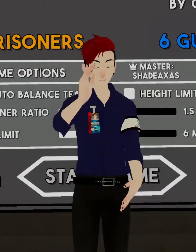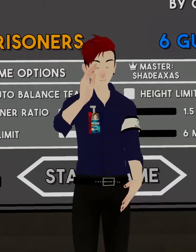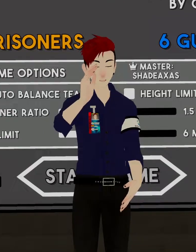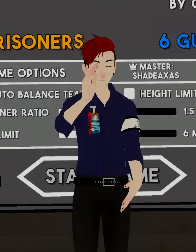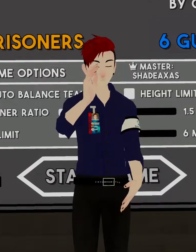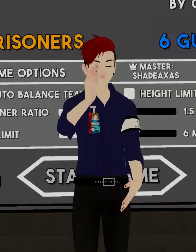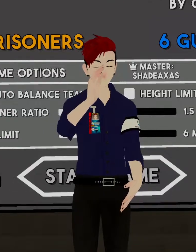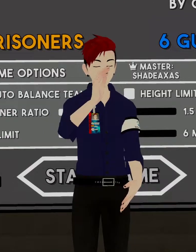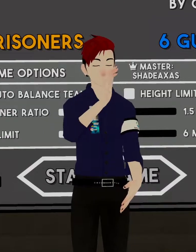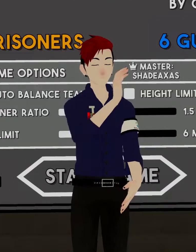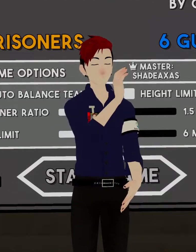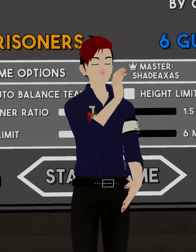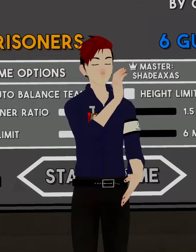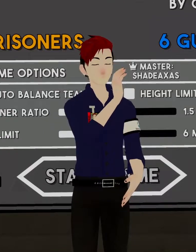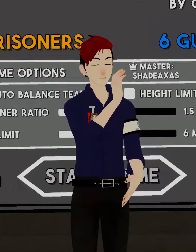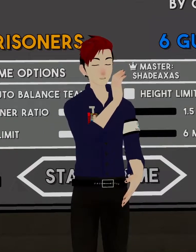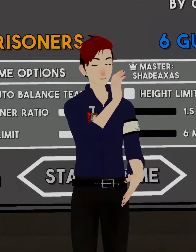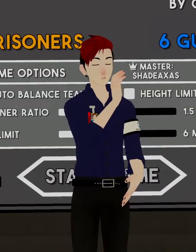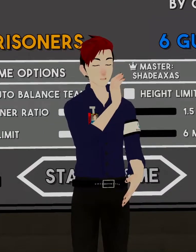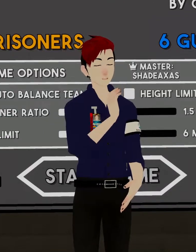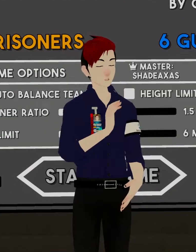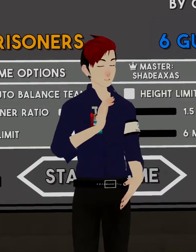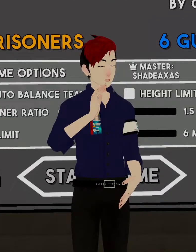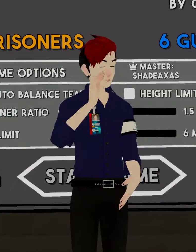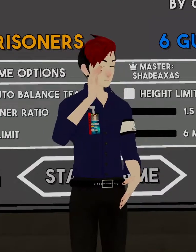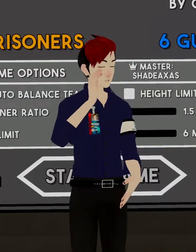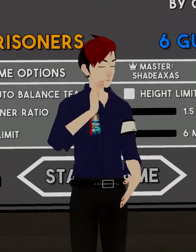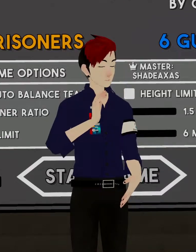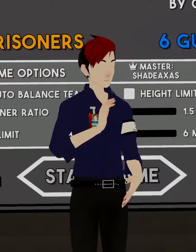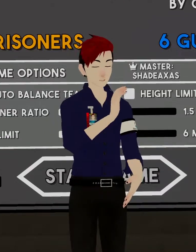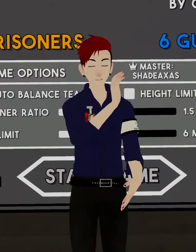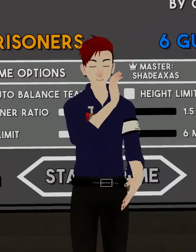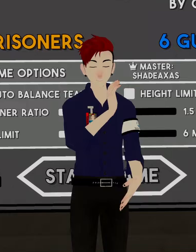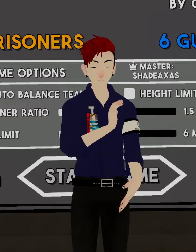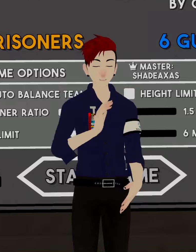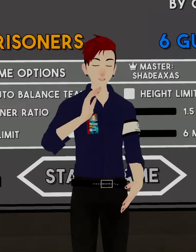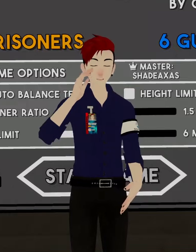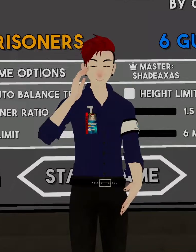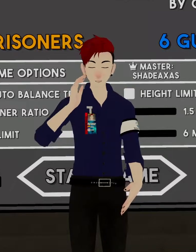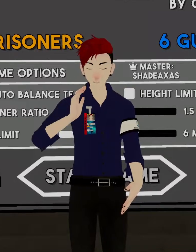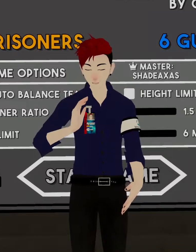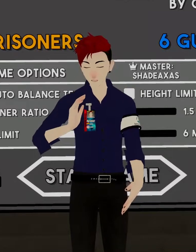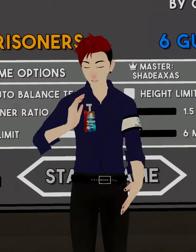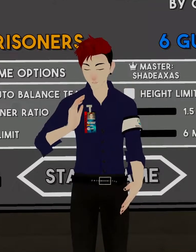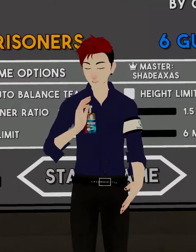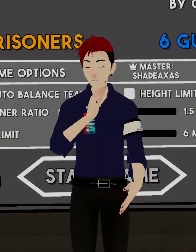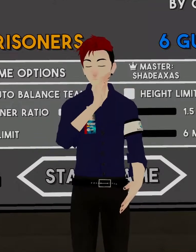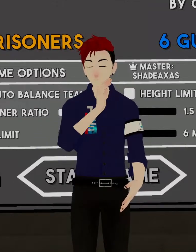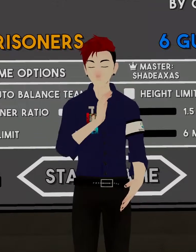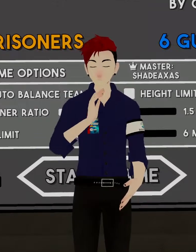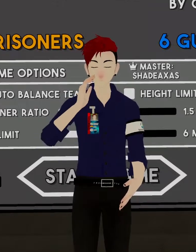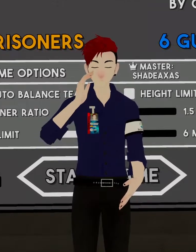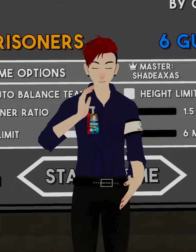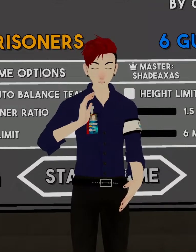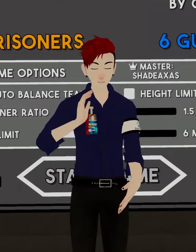hand. And you go on either side of your chin, just down on the left, down on the right.